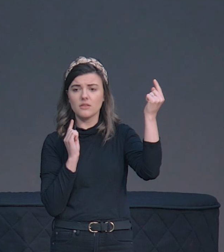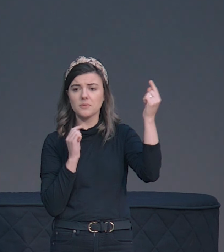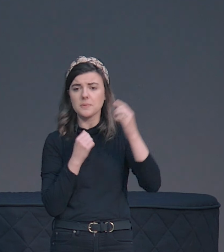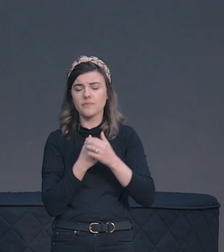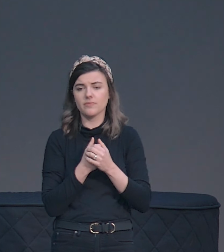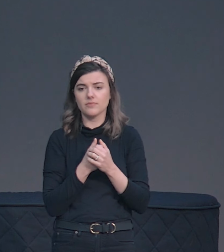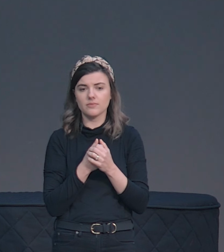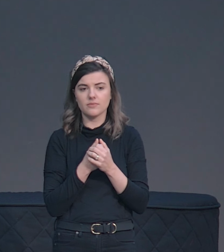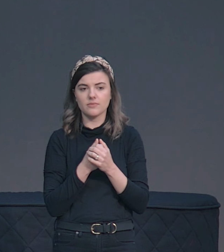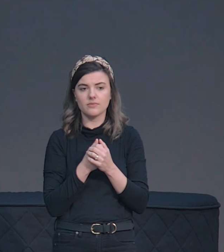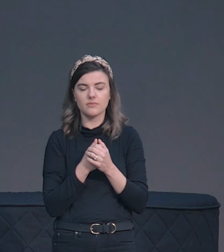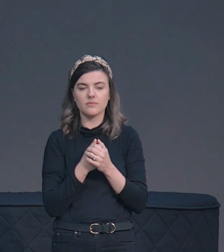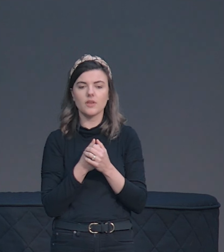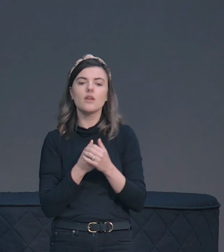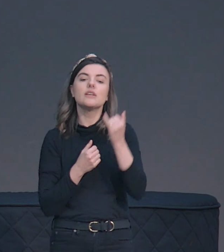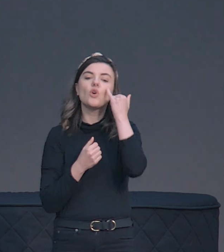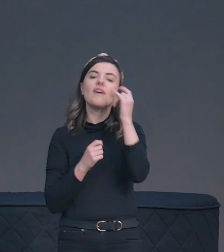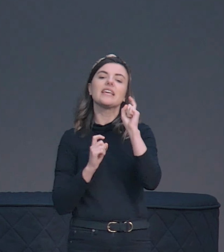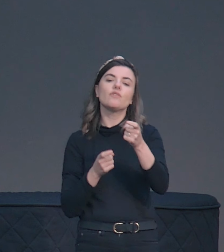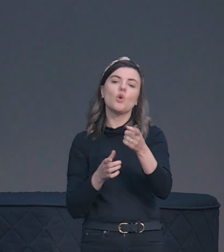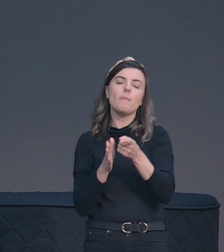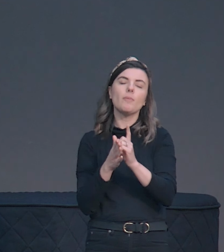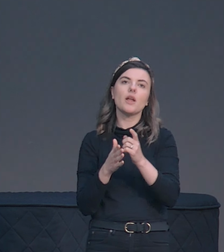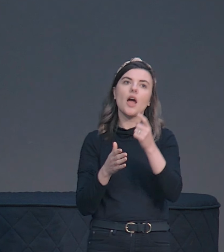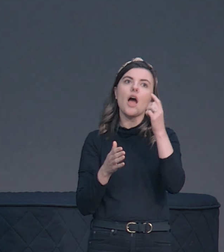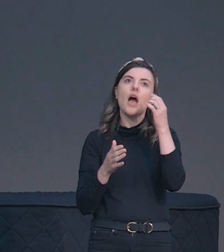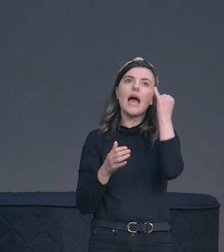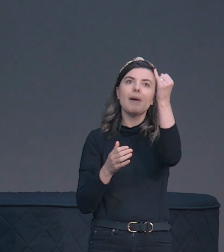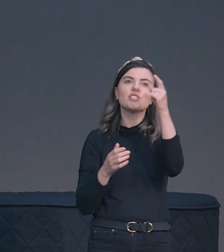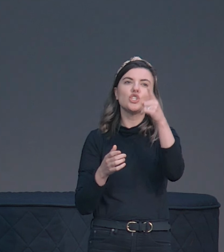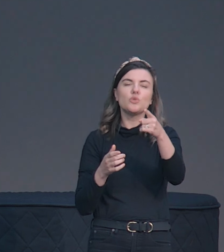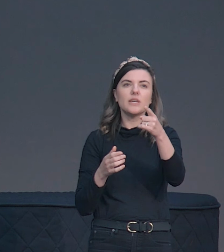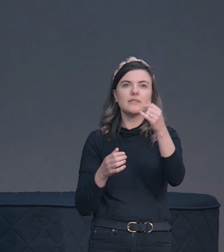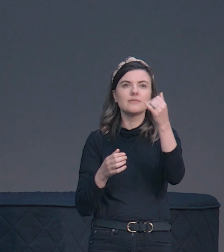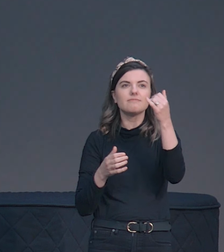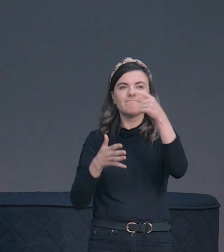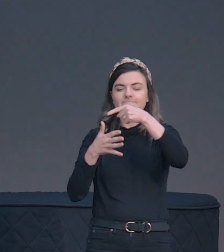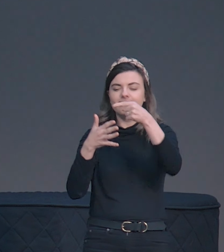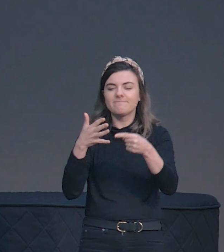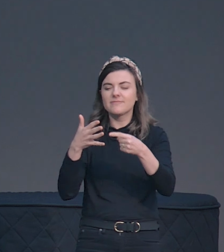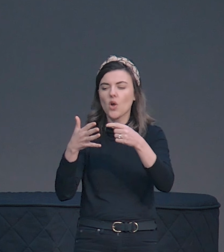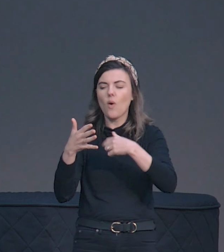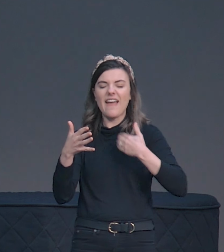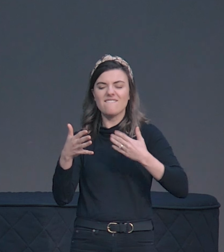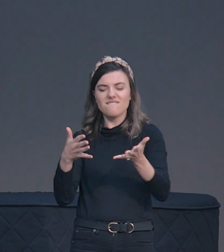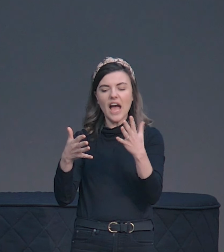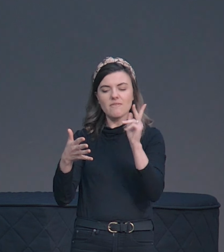if i gave you a moment you could probably count off five people that you would consider your enemies